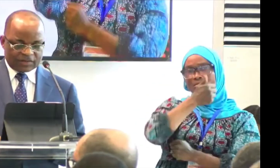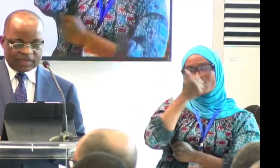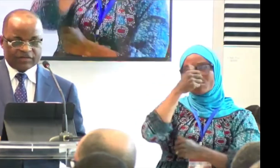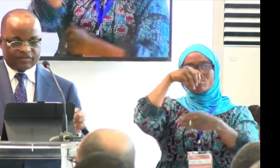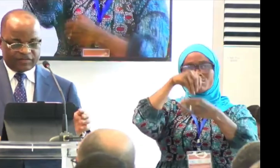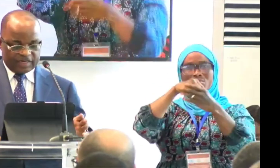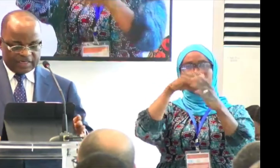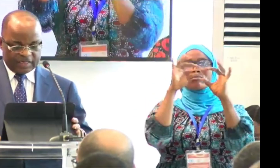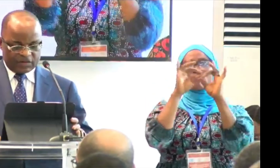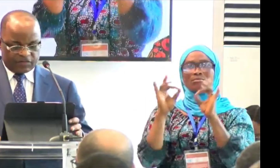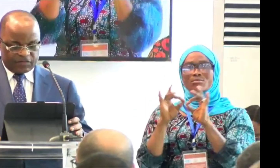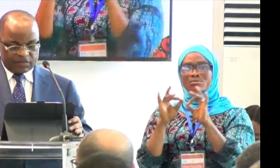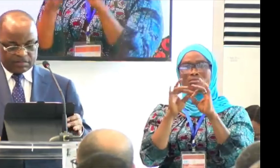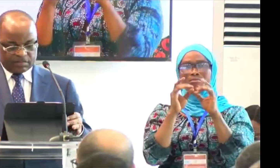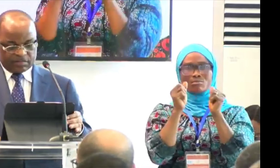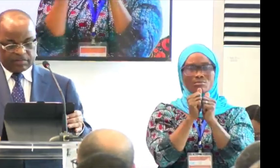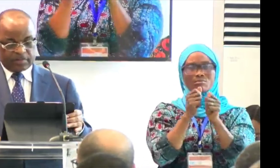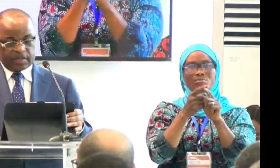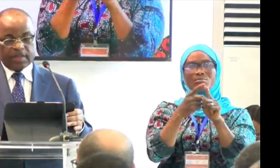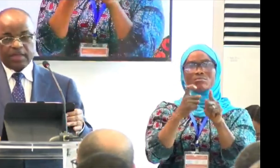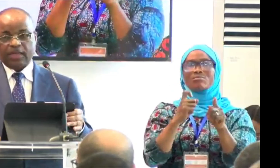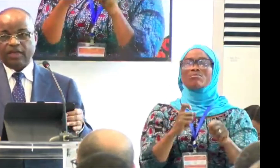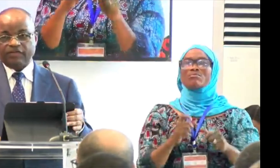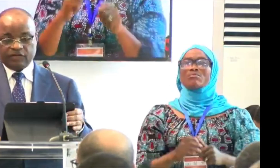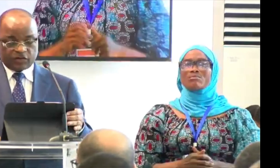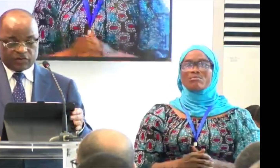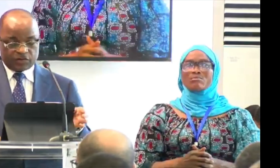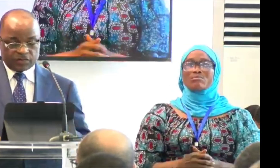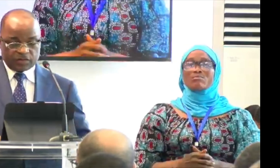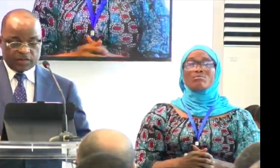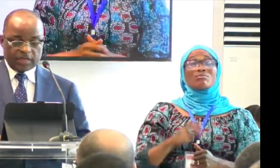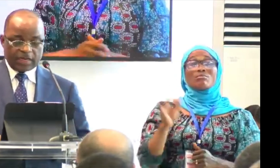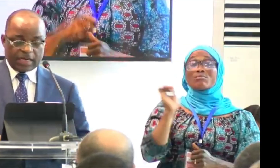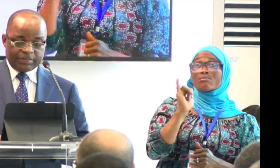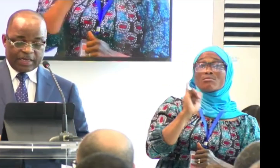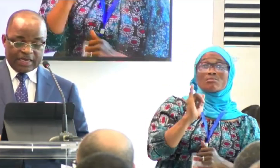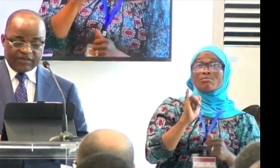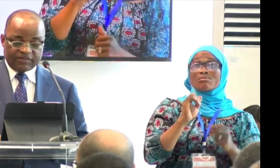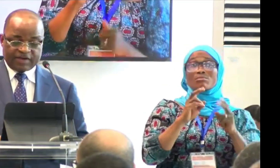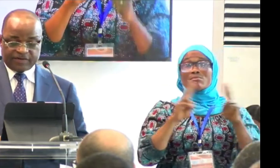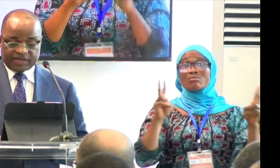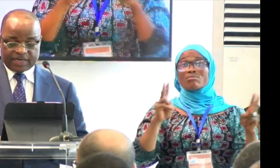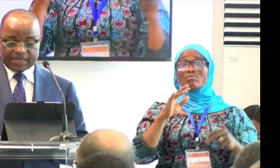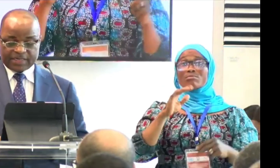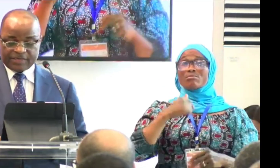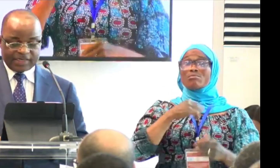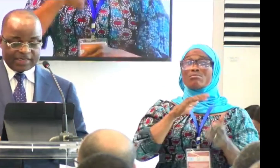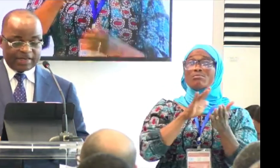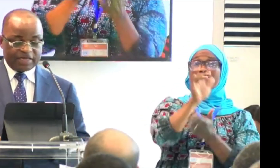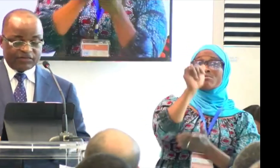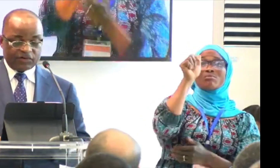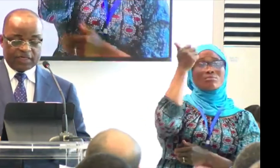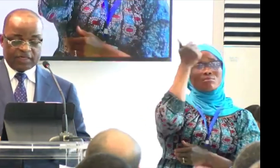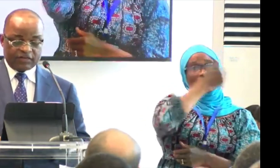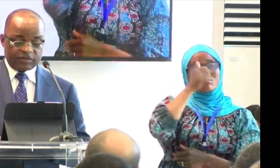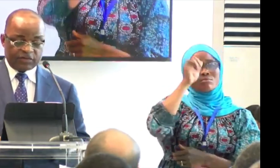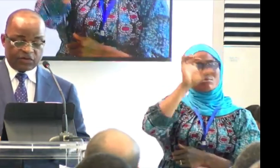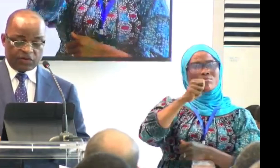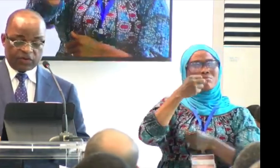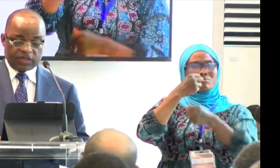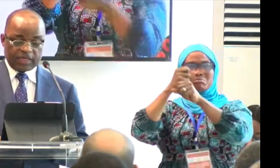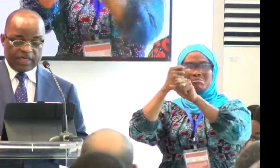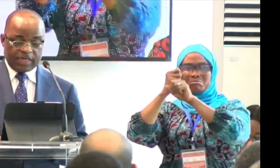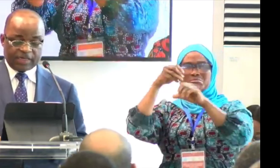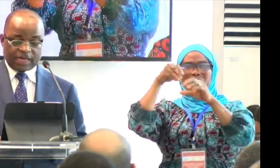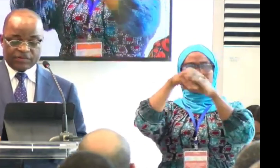the context of Guinea reform. Even so, I believe Africa can take a major leadership